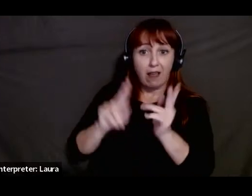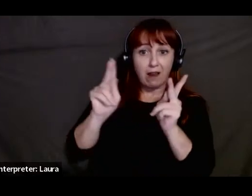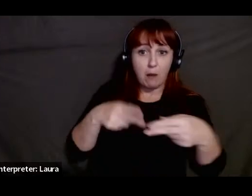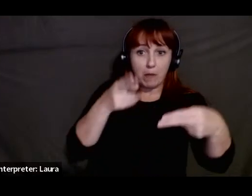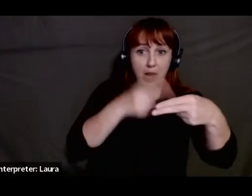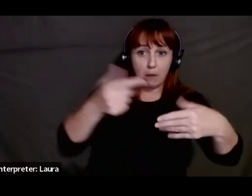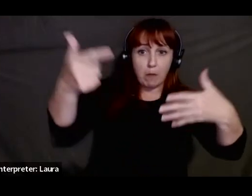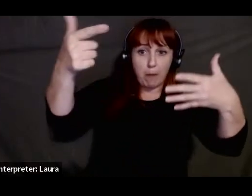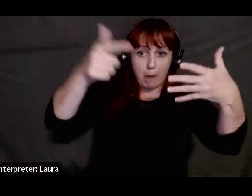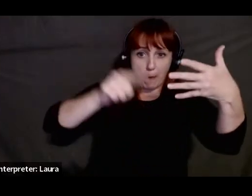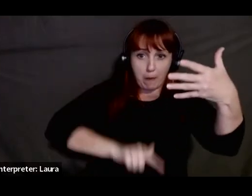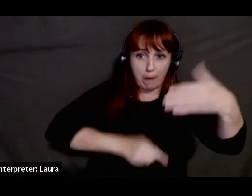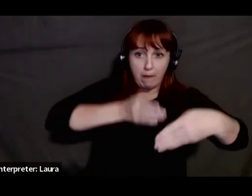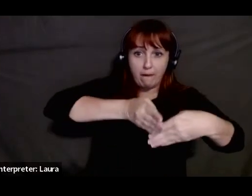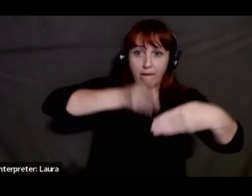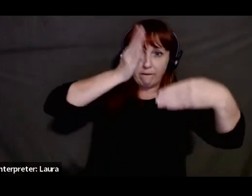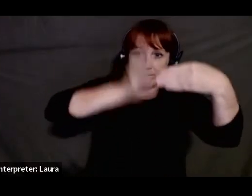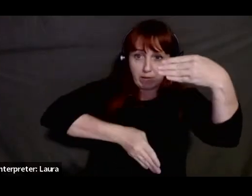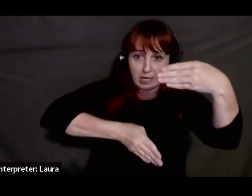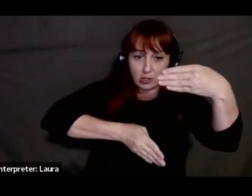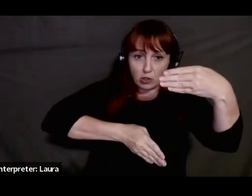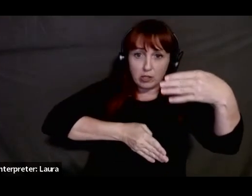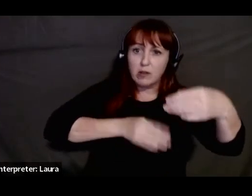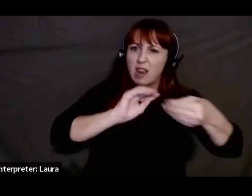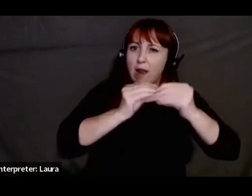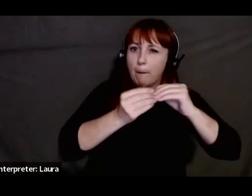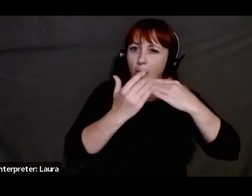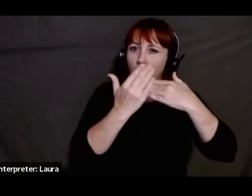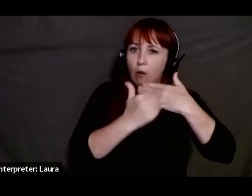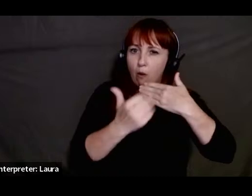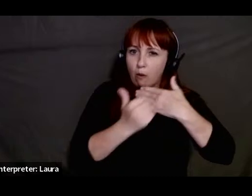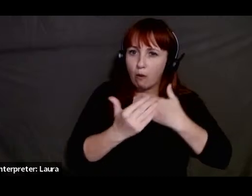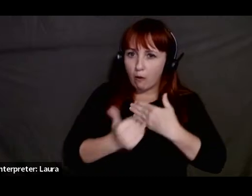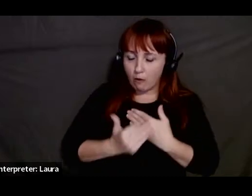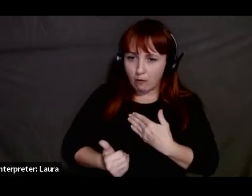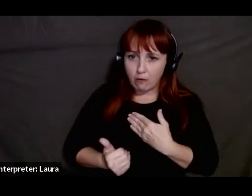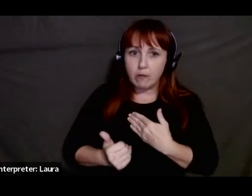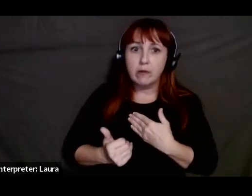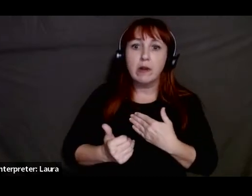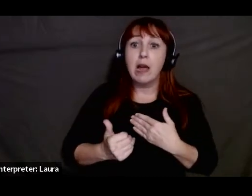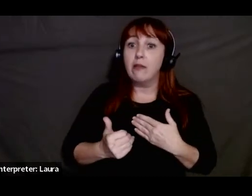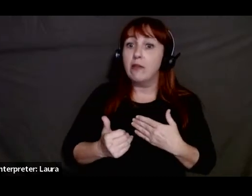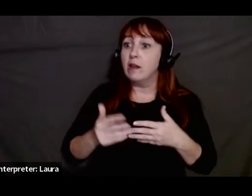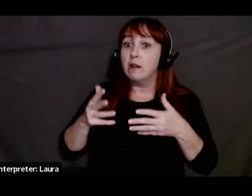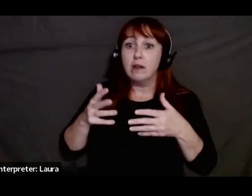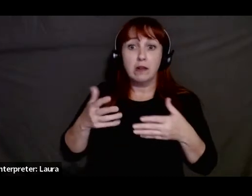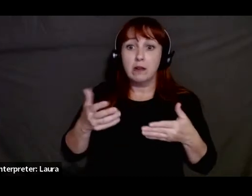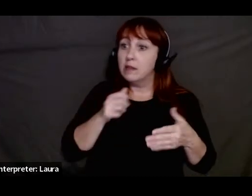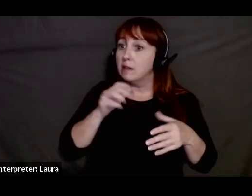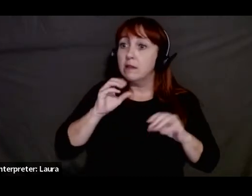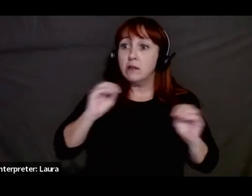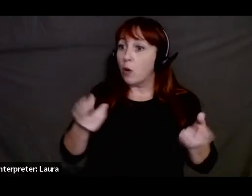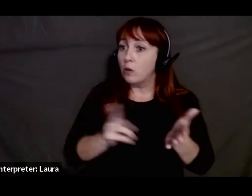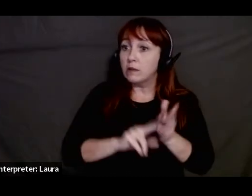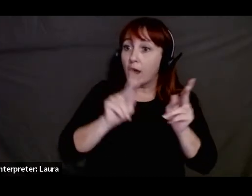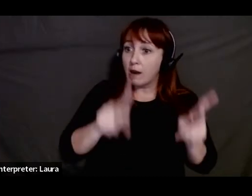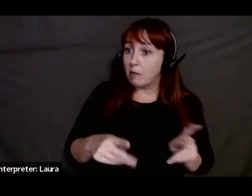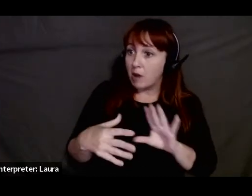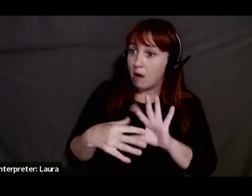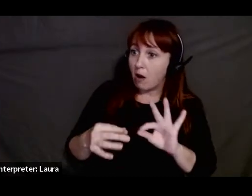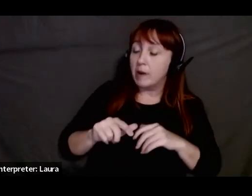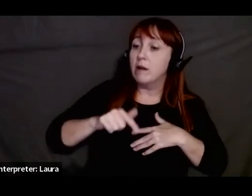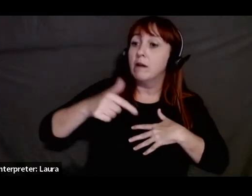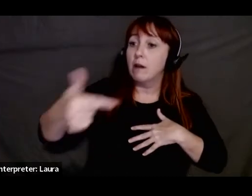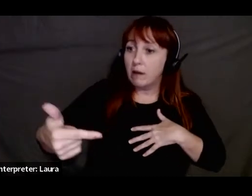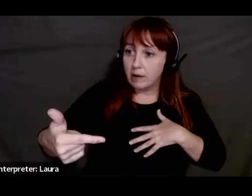give comments. We're going to go through them. We'll call you up by number, and then we'll ask anybody who else who didn't sign up that would like to provide comments. I